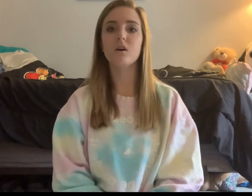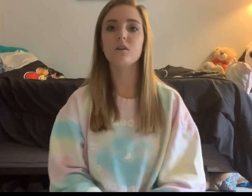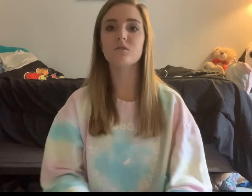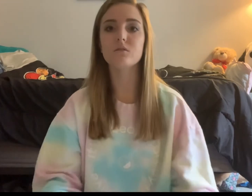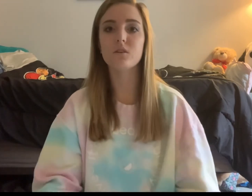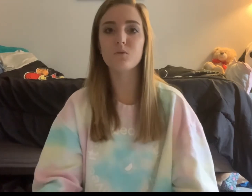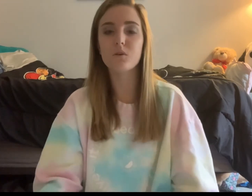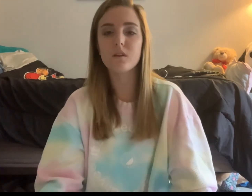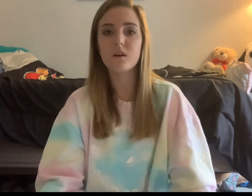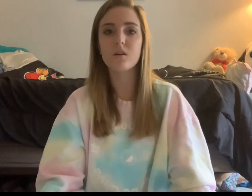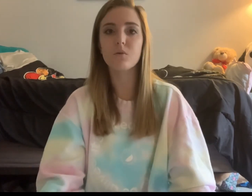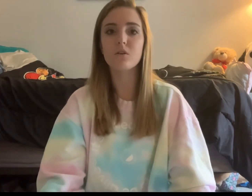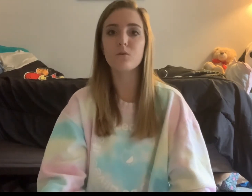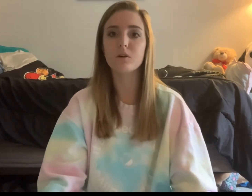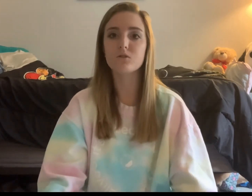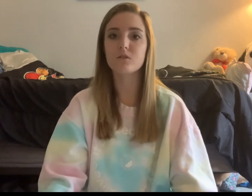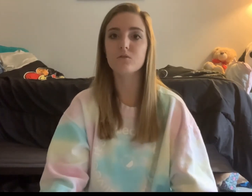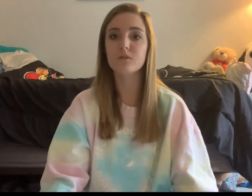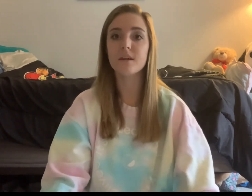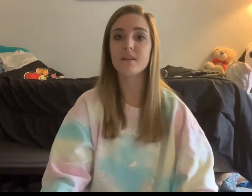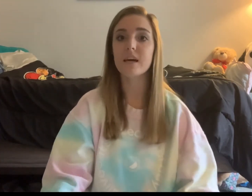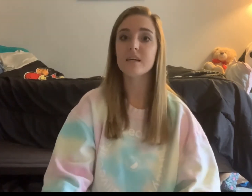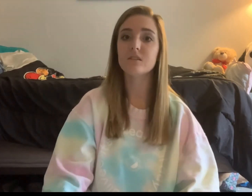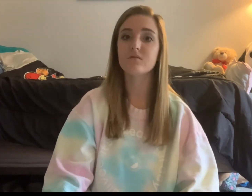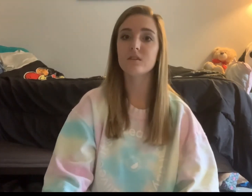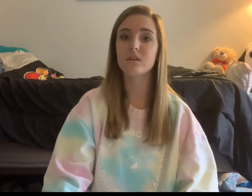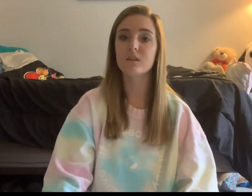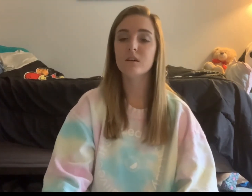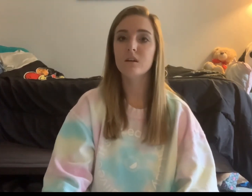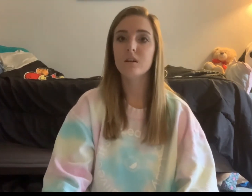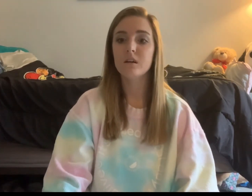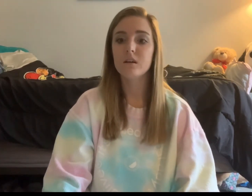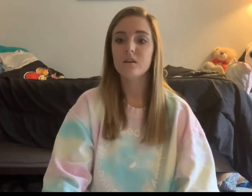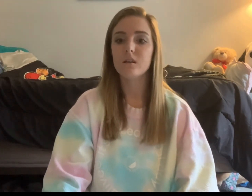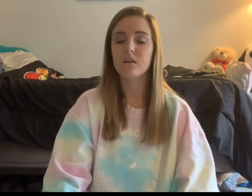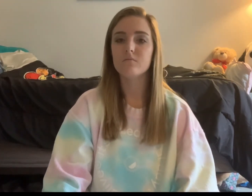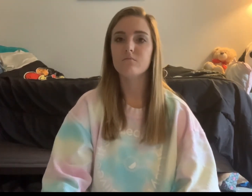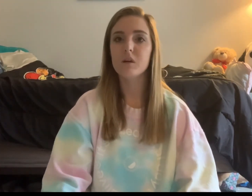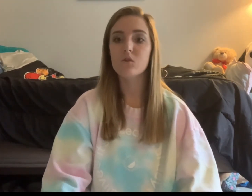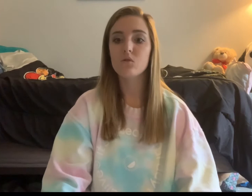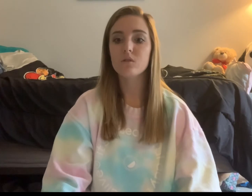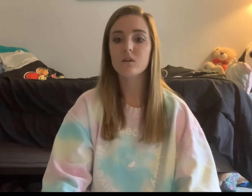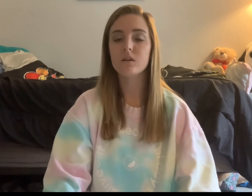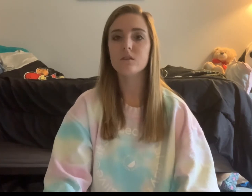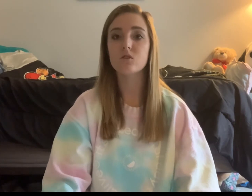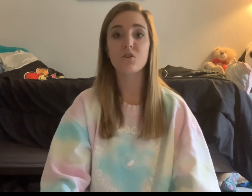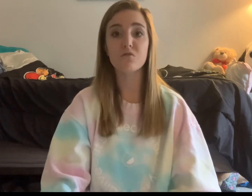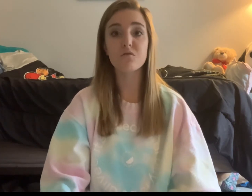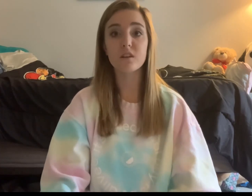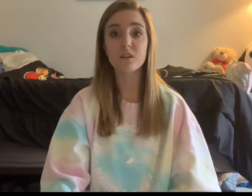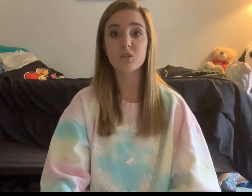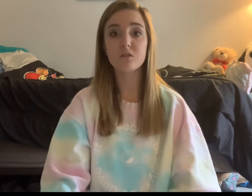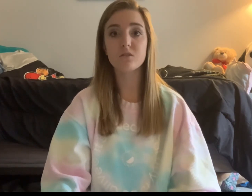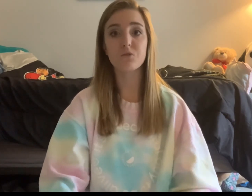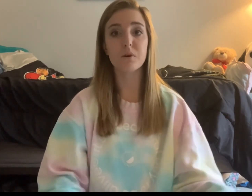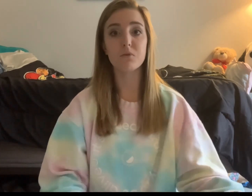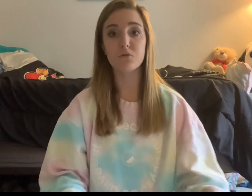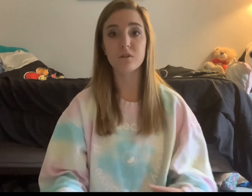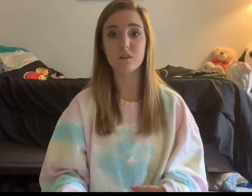Also another one that a waiter or waitress could use at the end of the meal is, are you finished? So maybe you could clean up